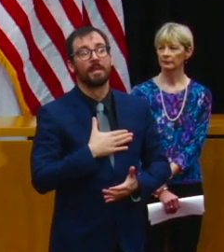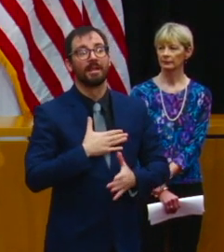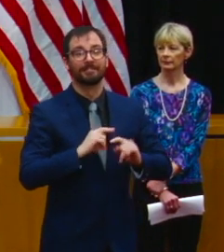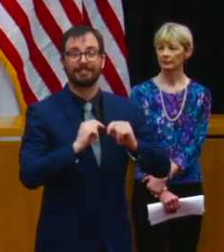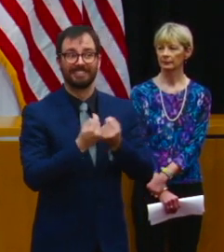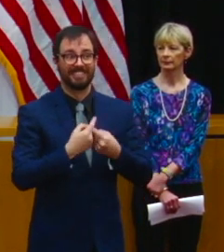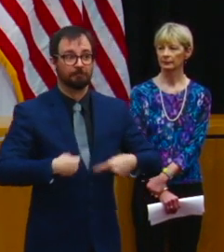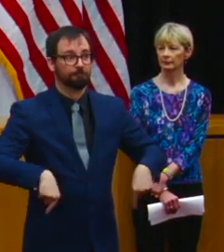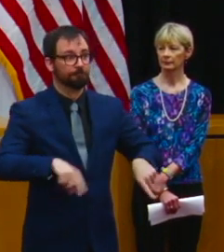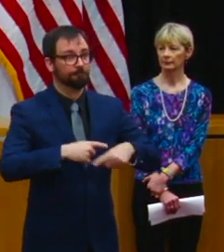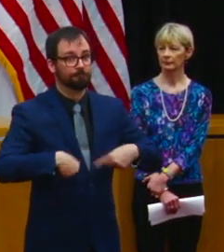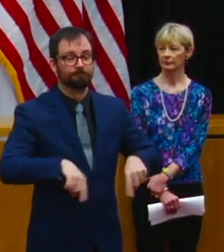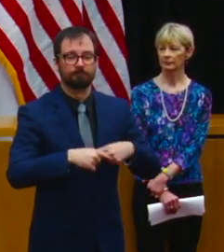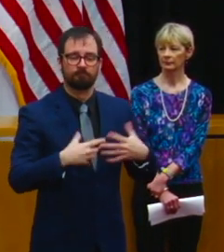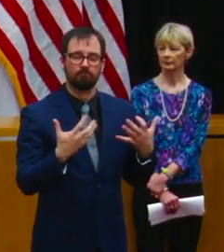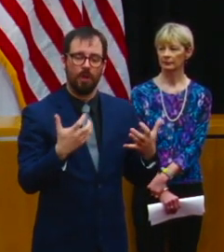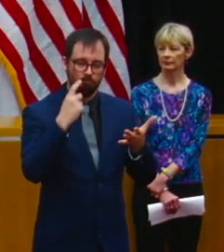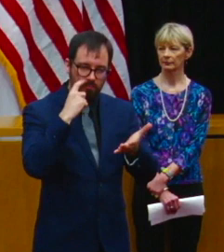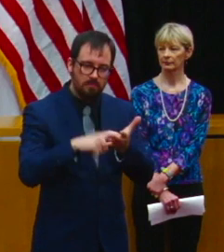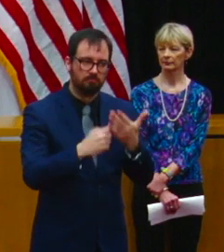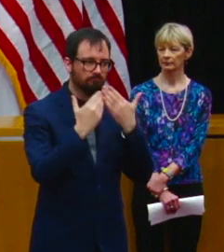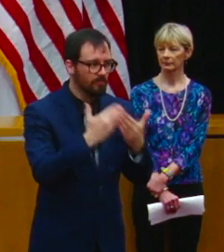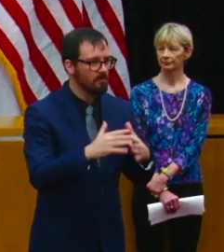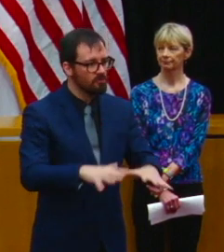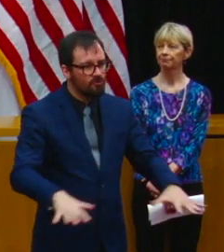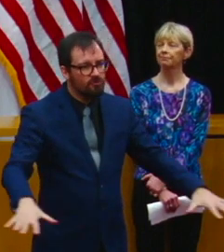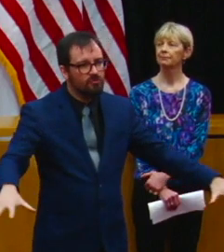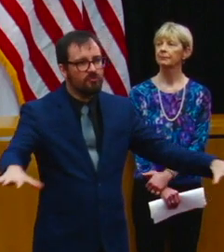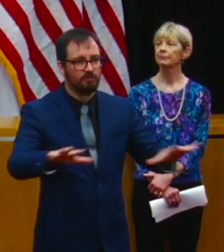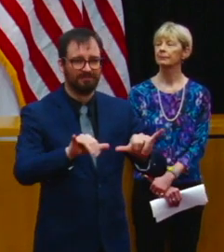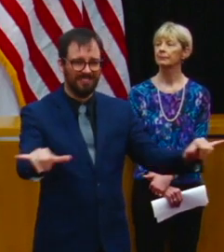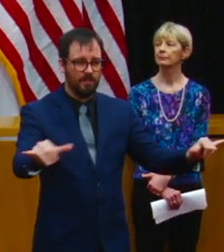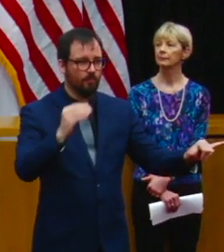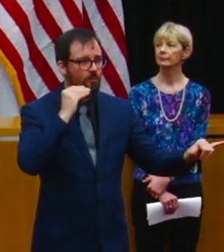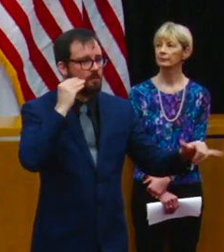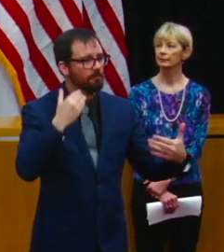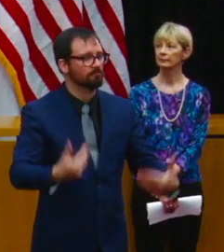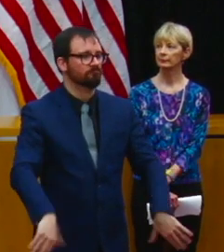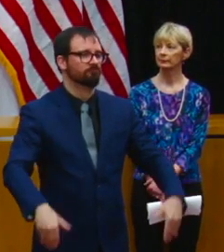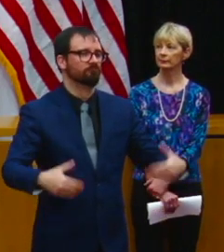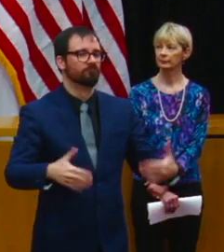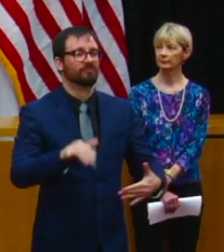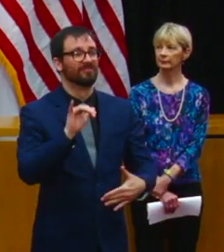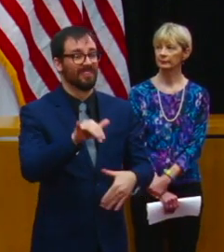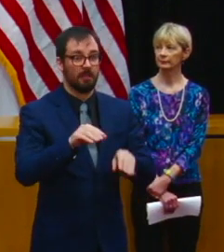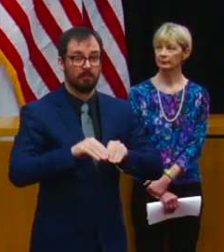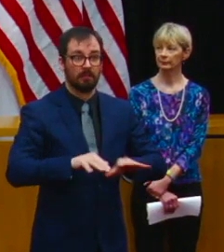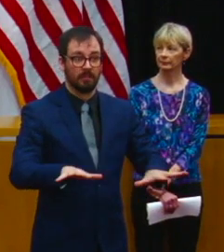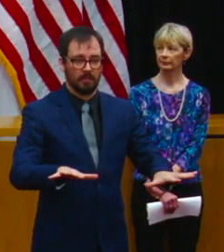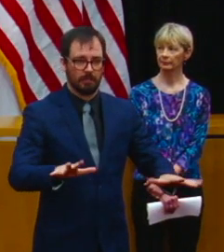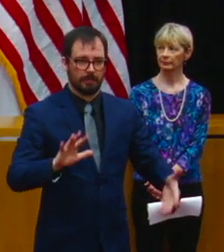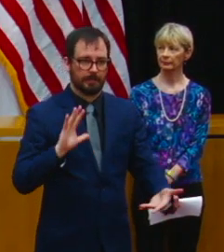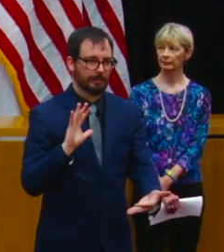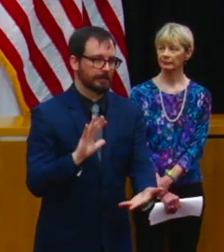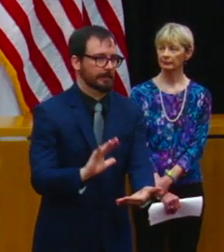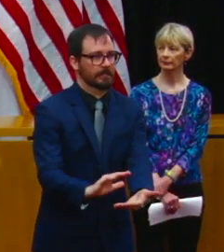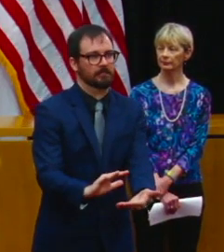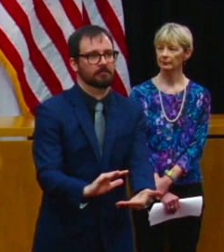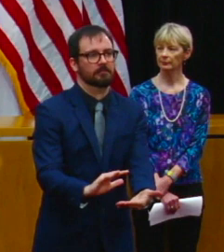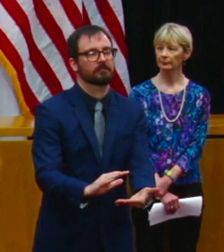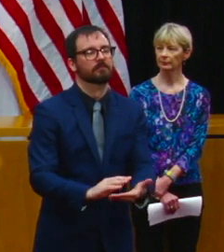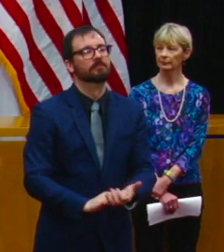help us stop the spread of the virus. I know there's been a lot of change, a ton of uncertainty, and a lot to adapt